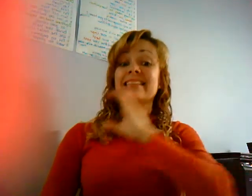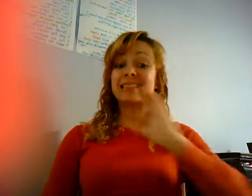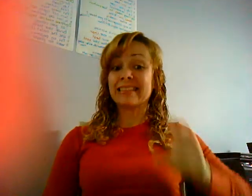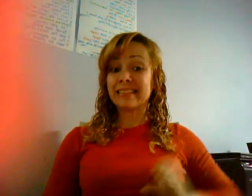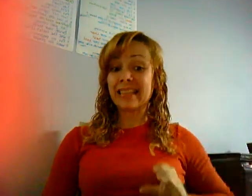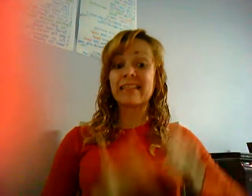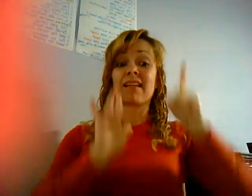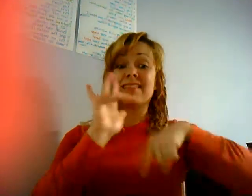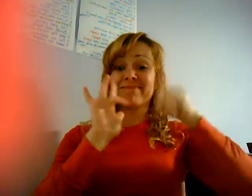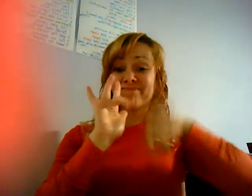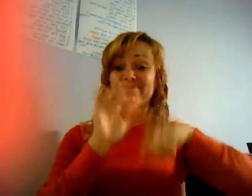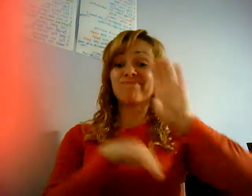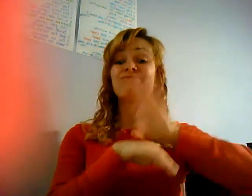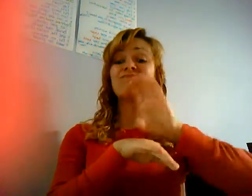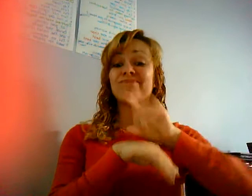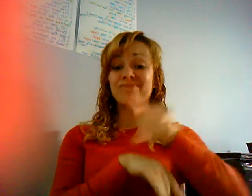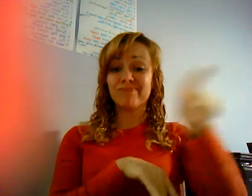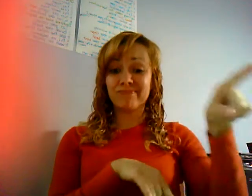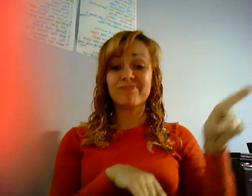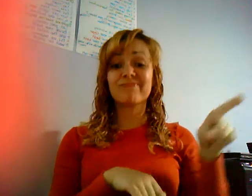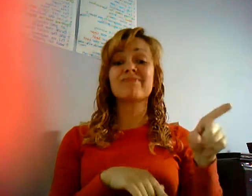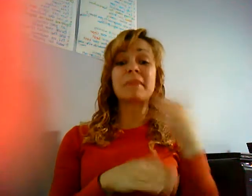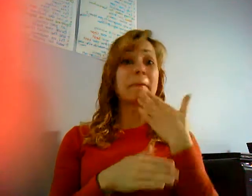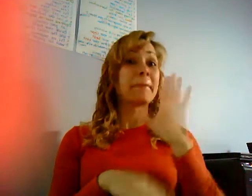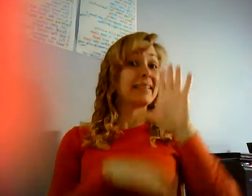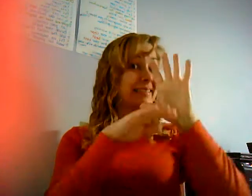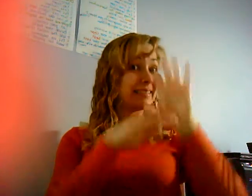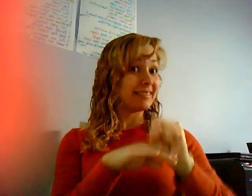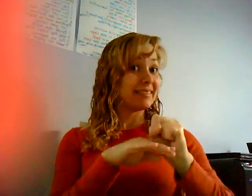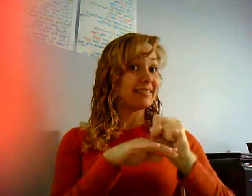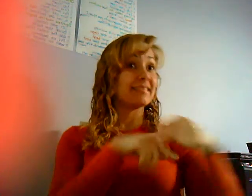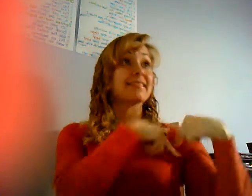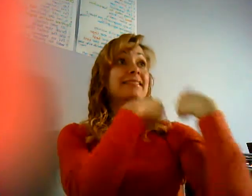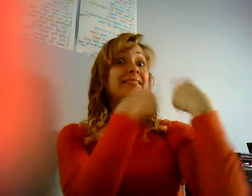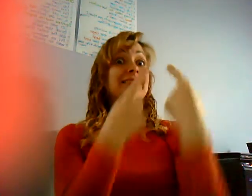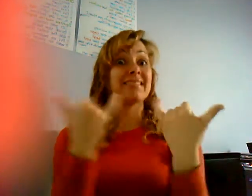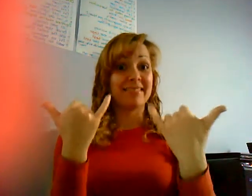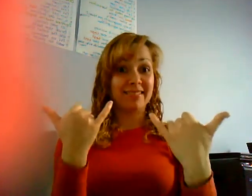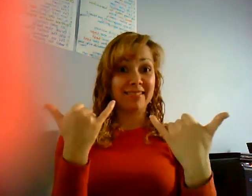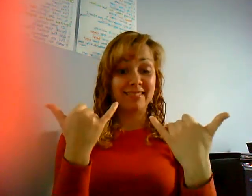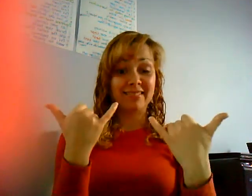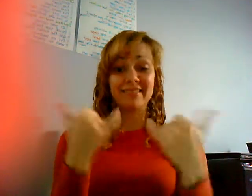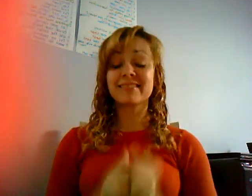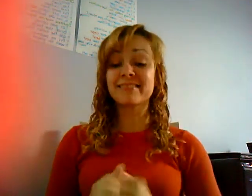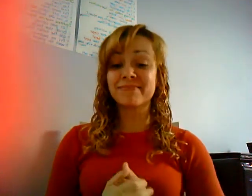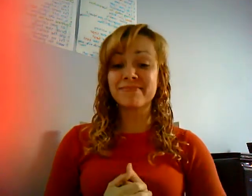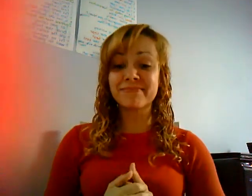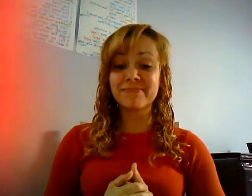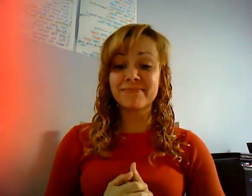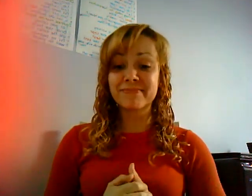In Hebrews verse 25, it says some people had a bad habit of not attending church, something